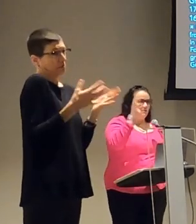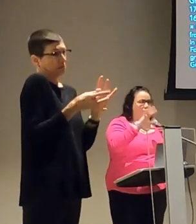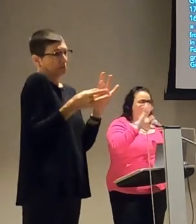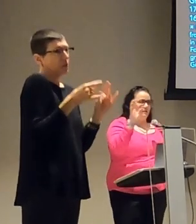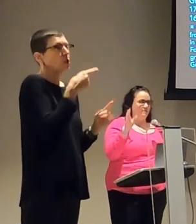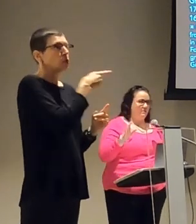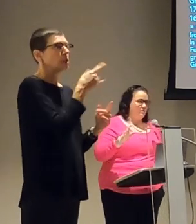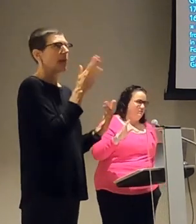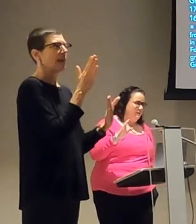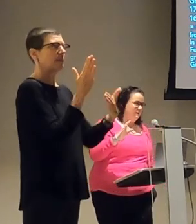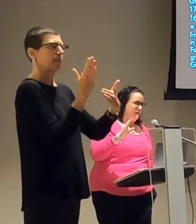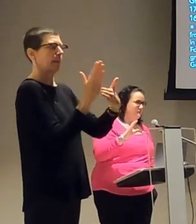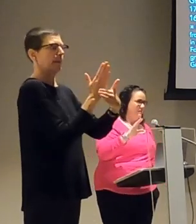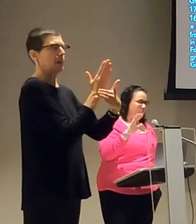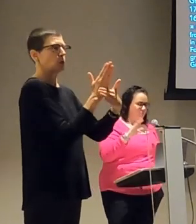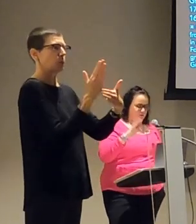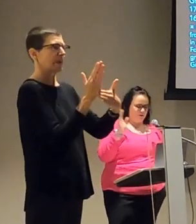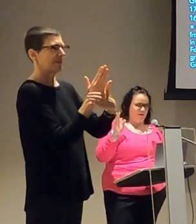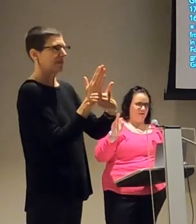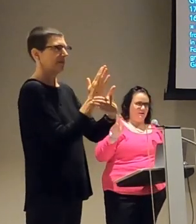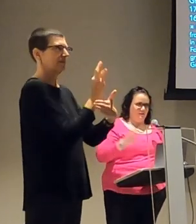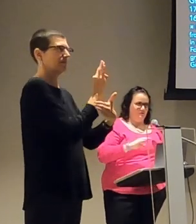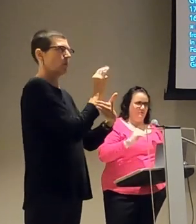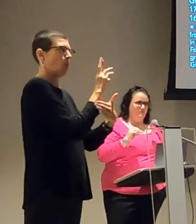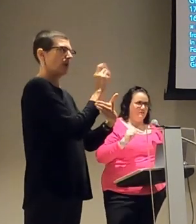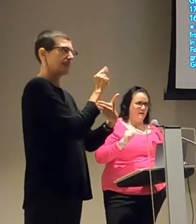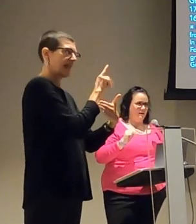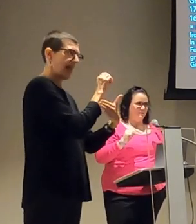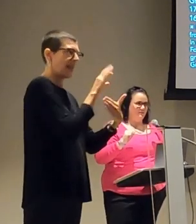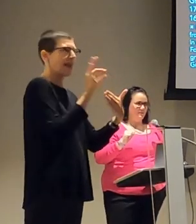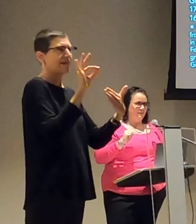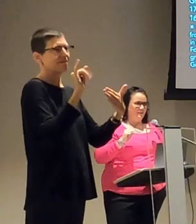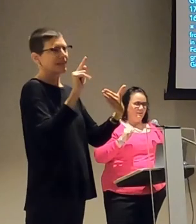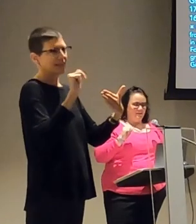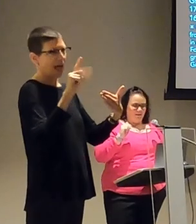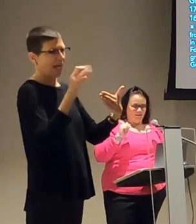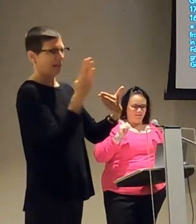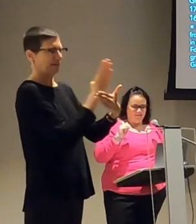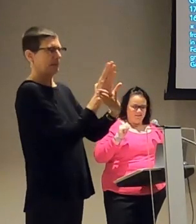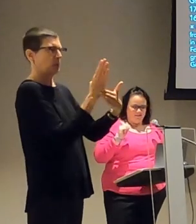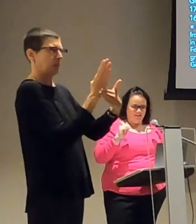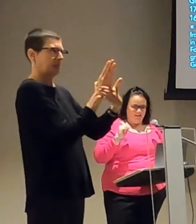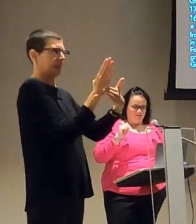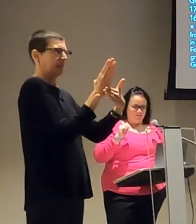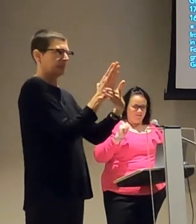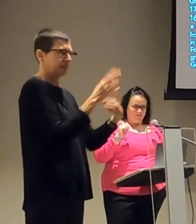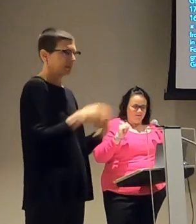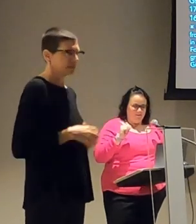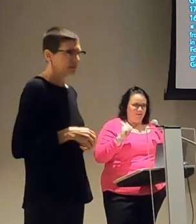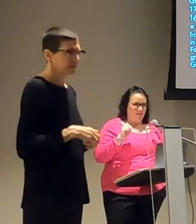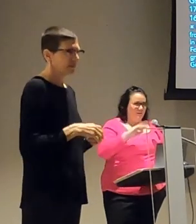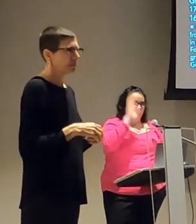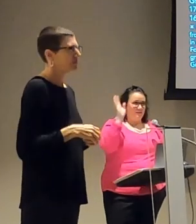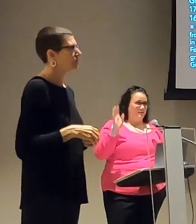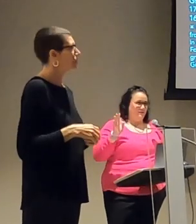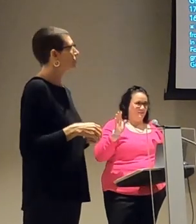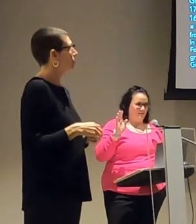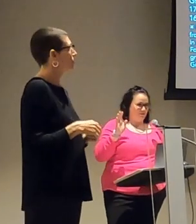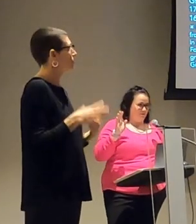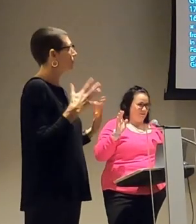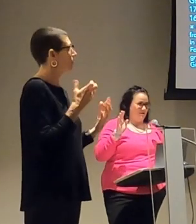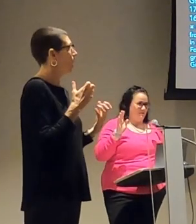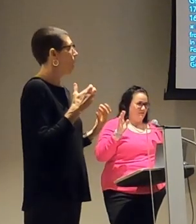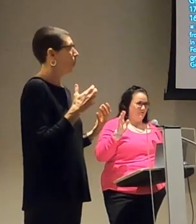falls somewhere in between that femme forte and femme fatale. And I'd love to